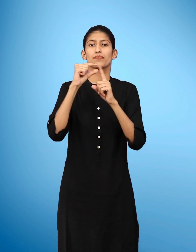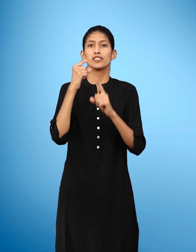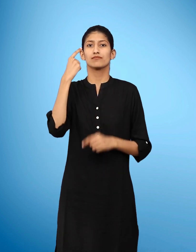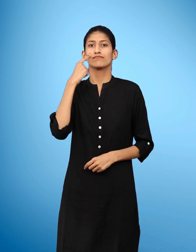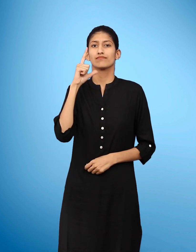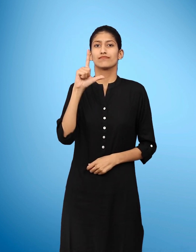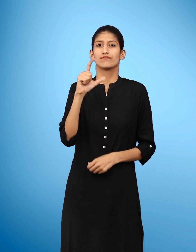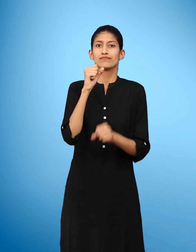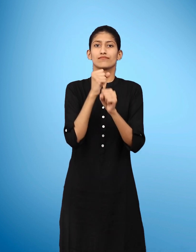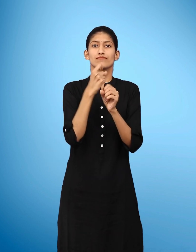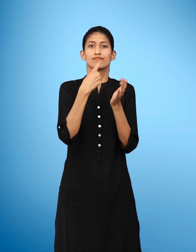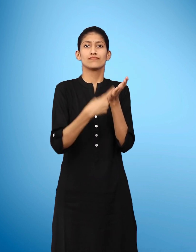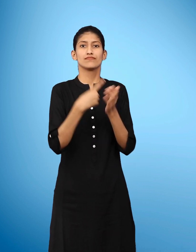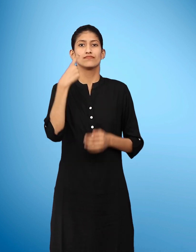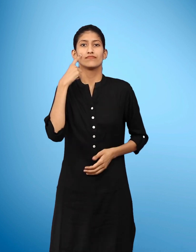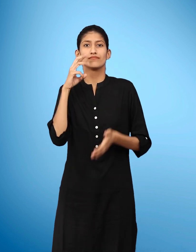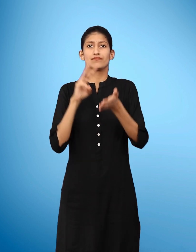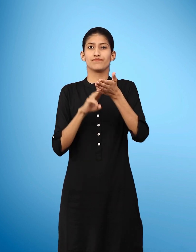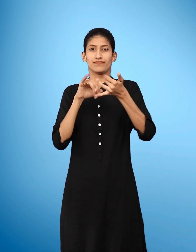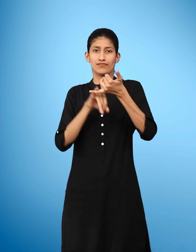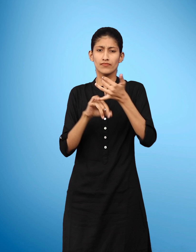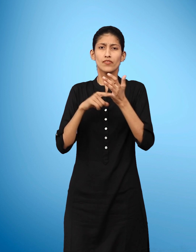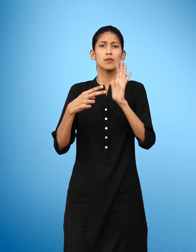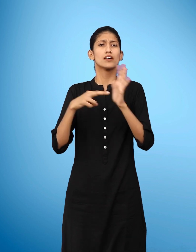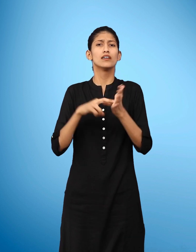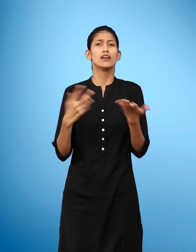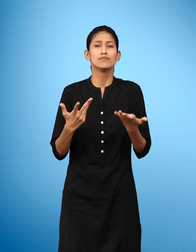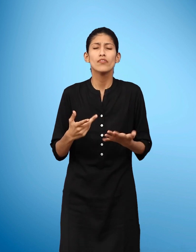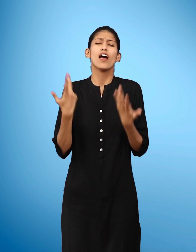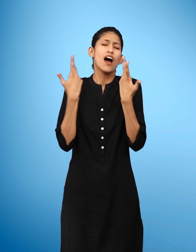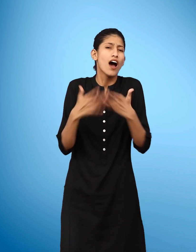Pilgrims are men and women who undertake journeys to holy places